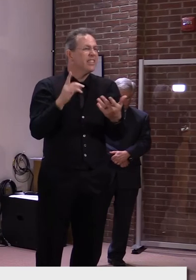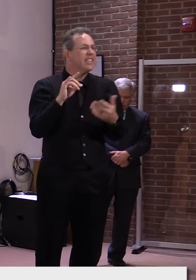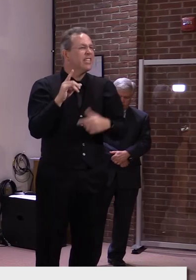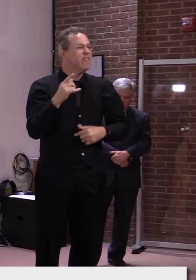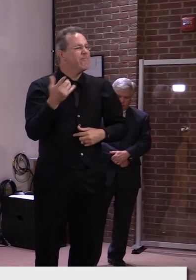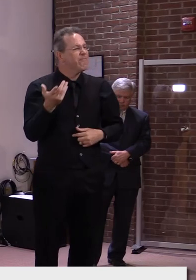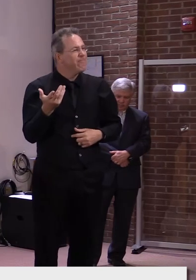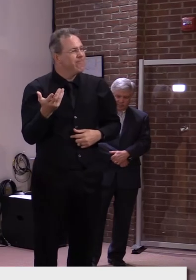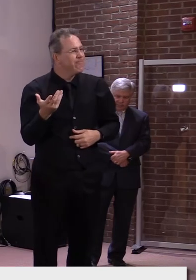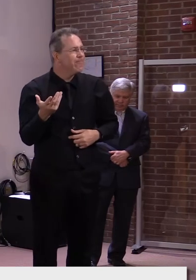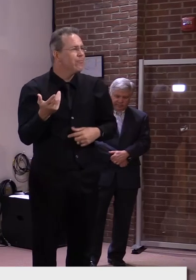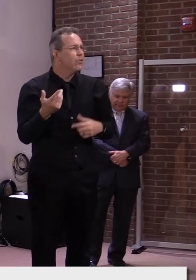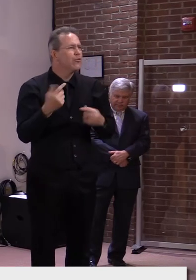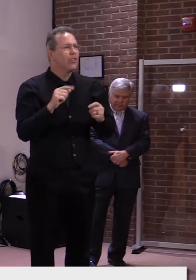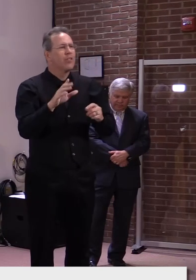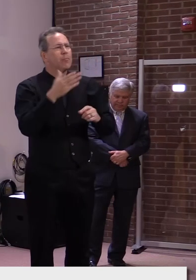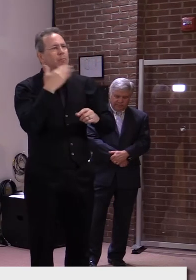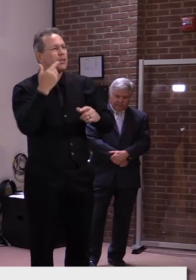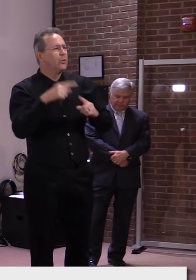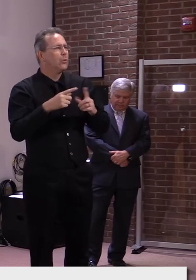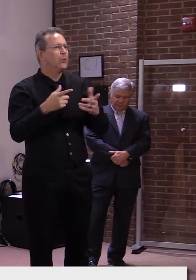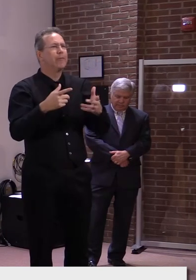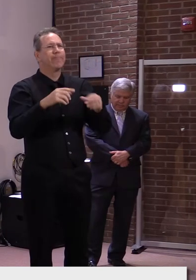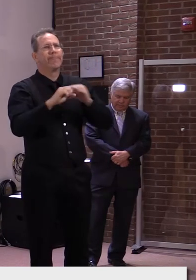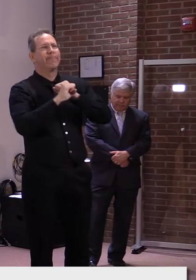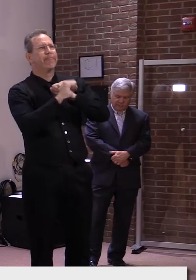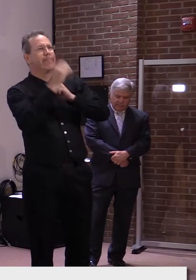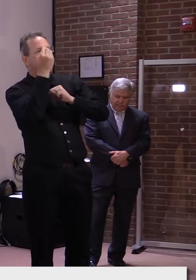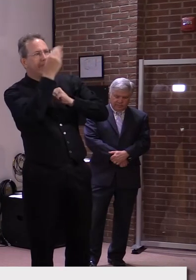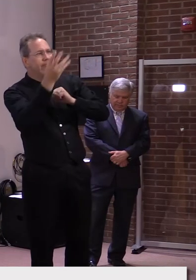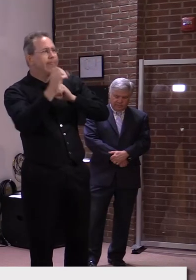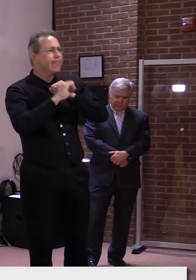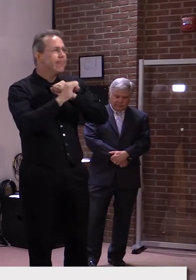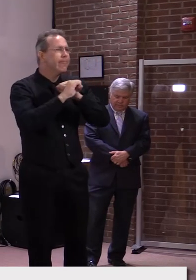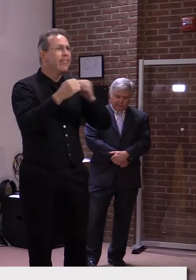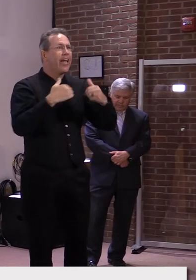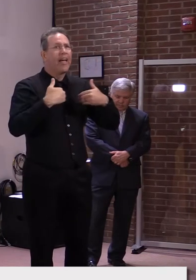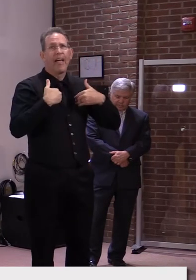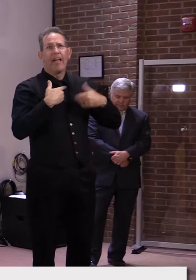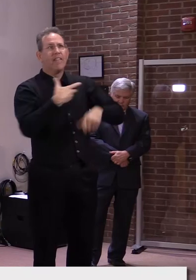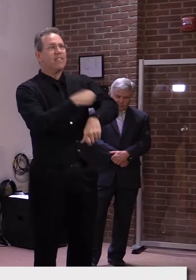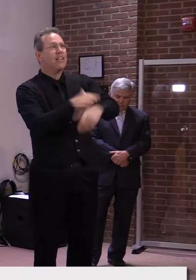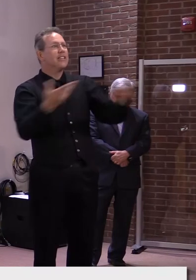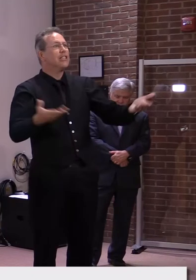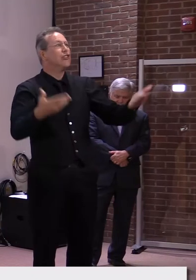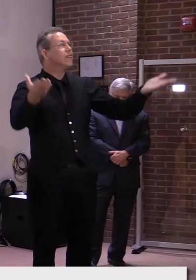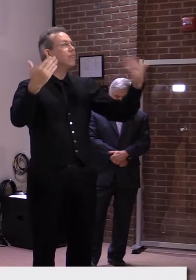have done what they can in trying to attract. And there are certain laws where you can't have